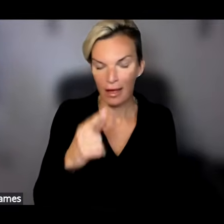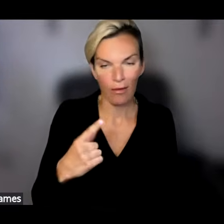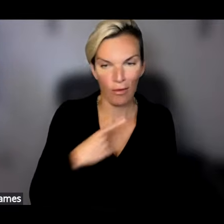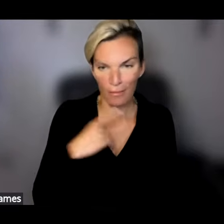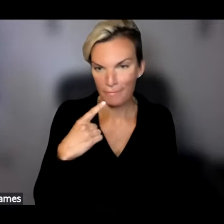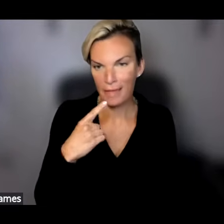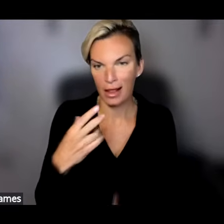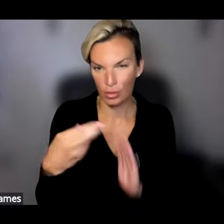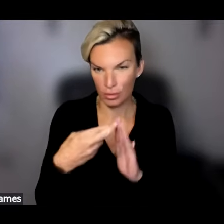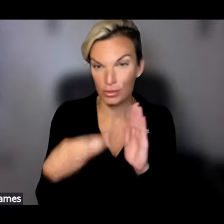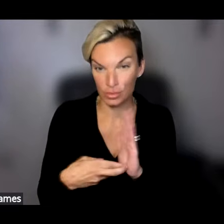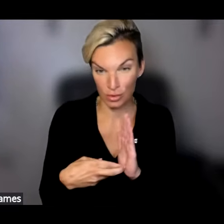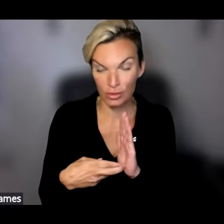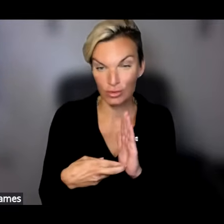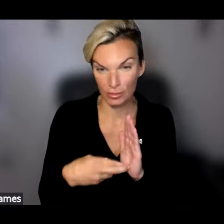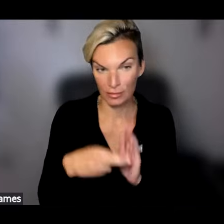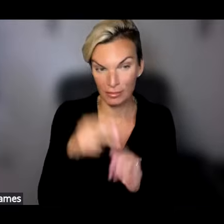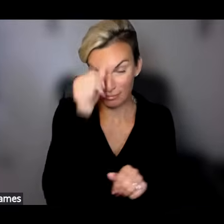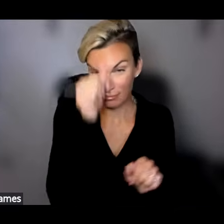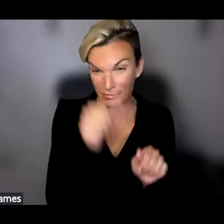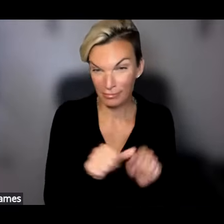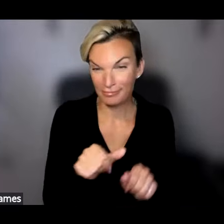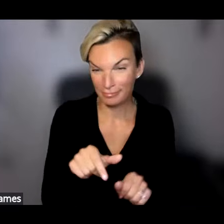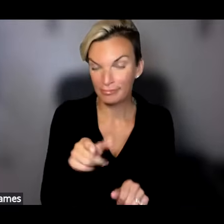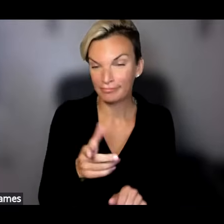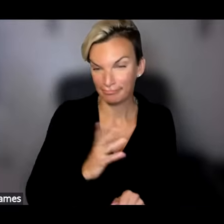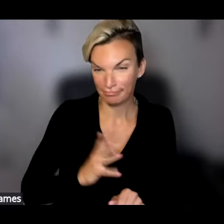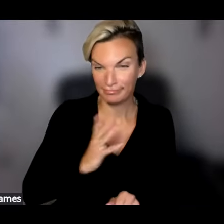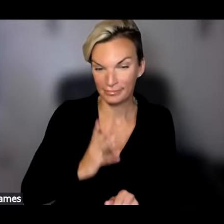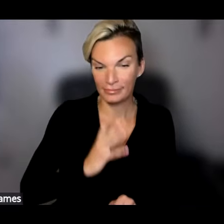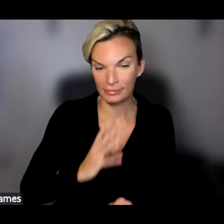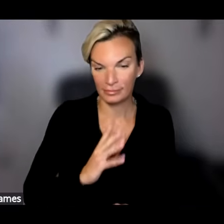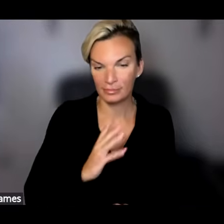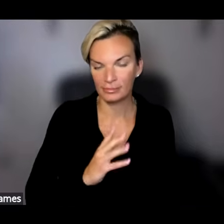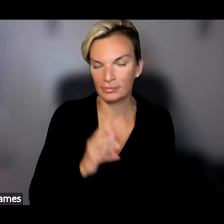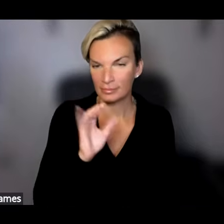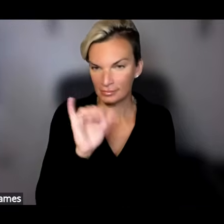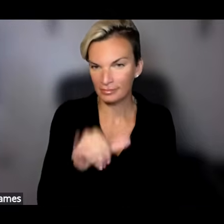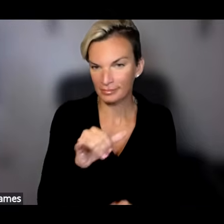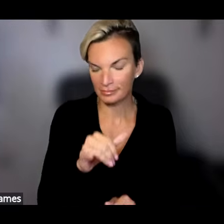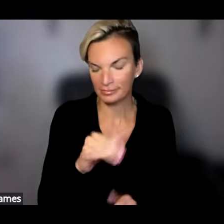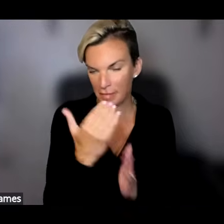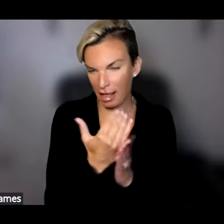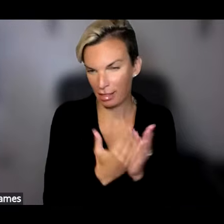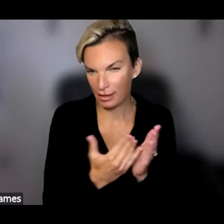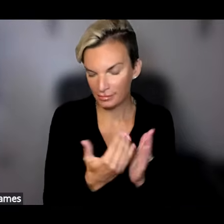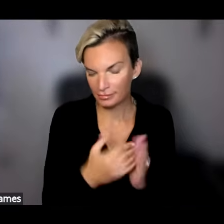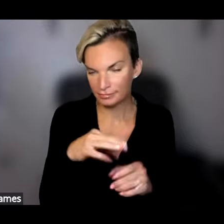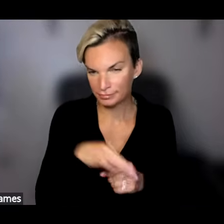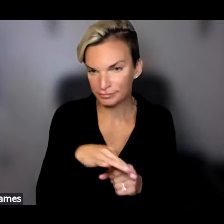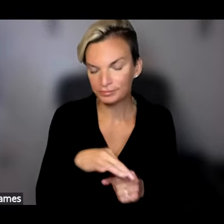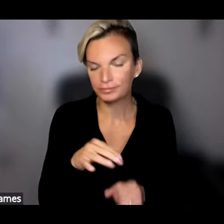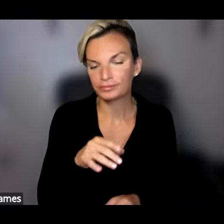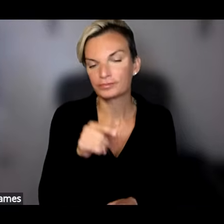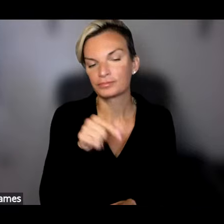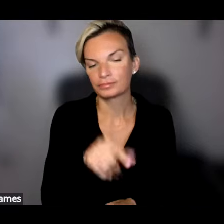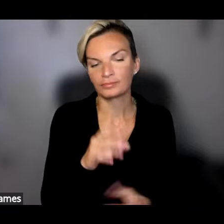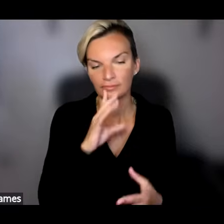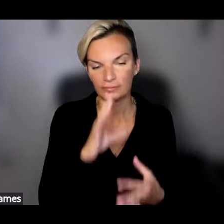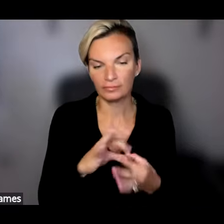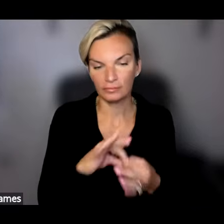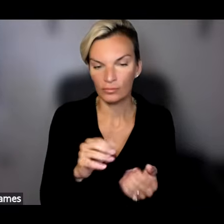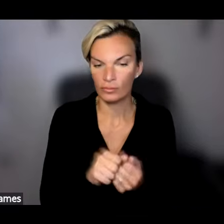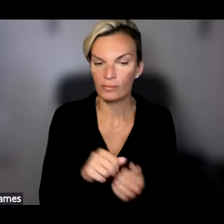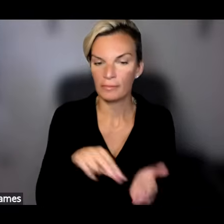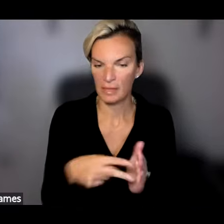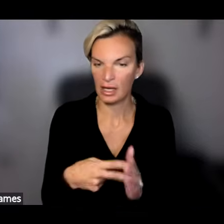cetera. That one said, this is 2018 3. This is one on was on the ballot. It said a proposal to authorize automatic and election day voter